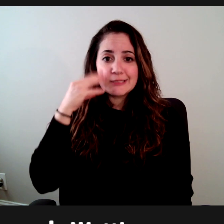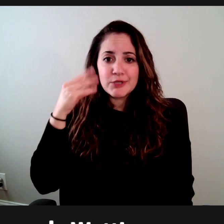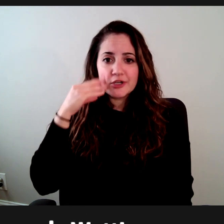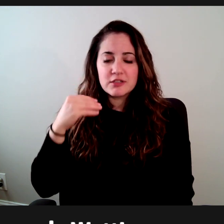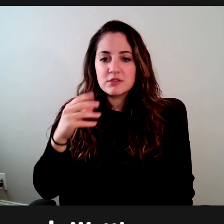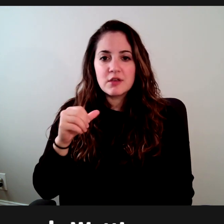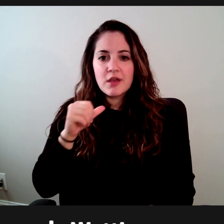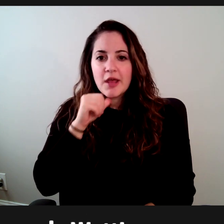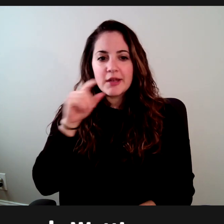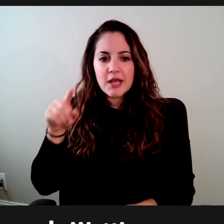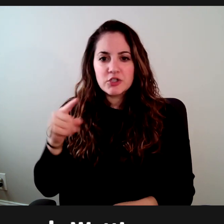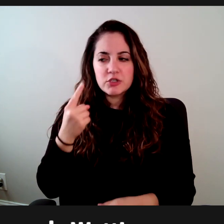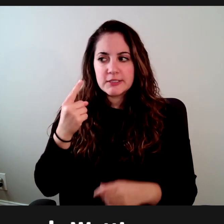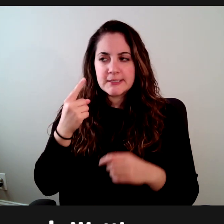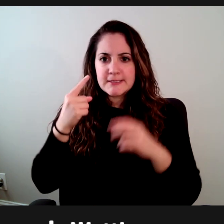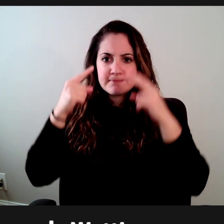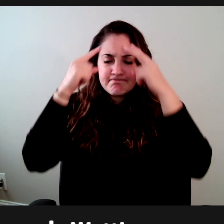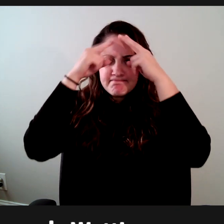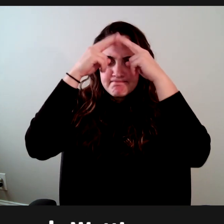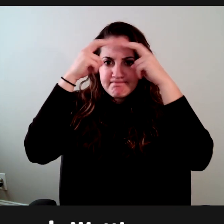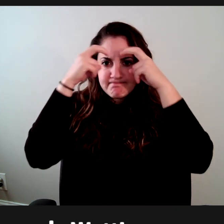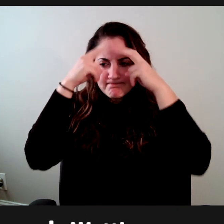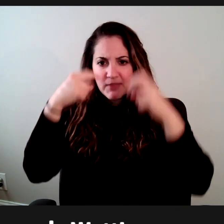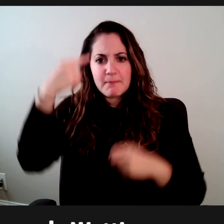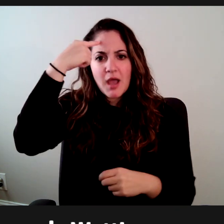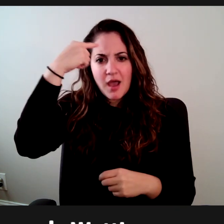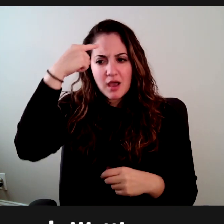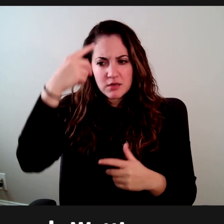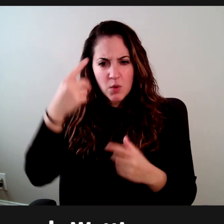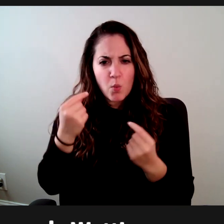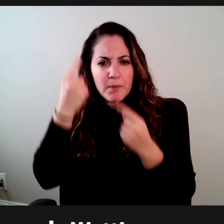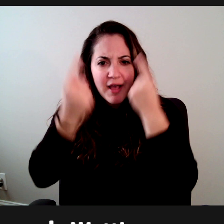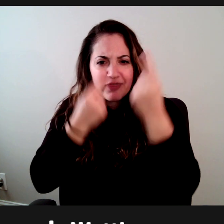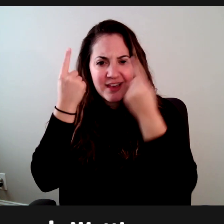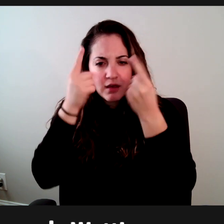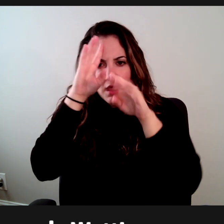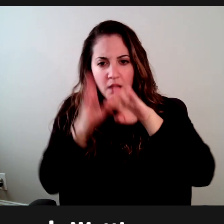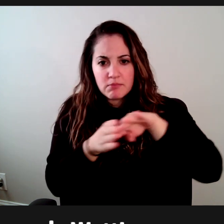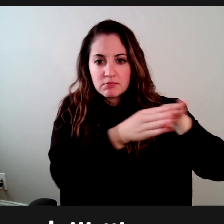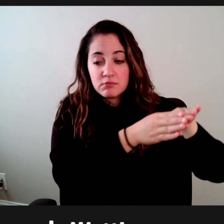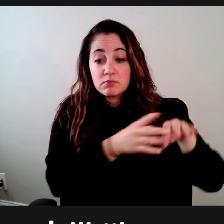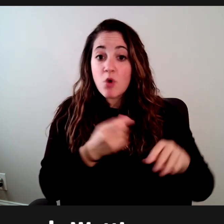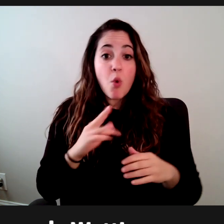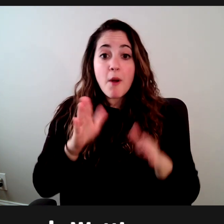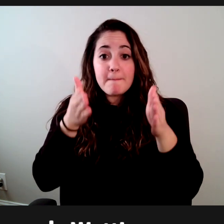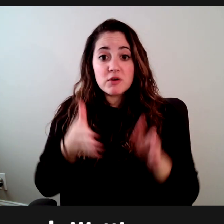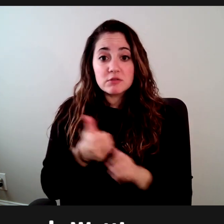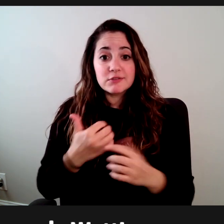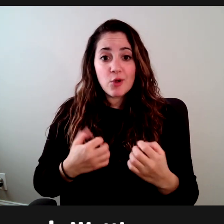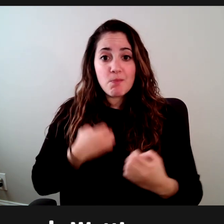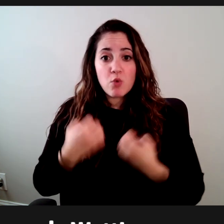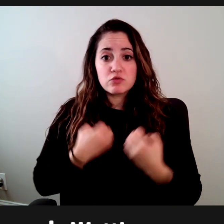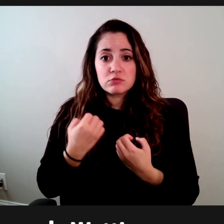and experiences, rather than being in the head and coming from like, what am I thinking about this? Or even